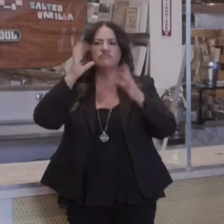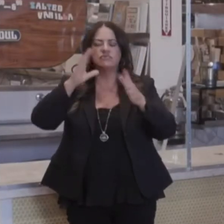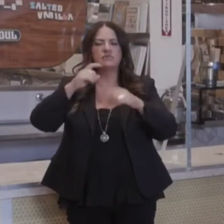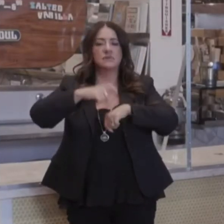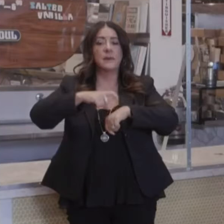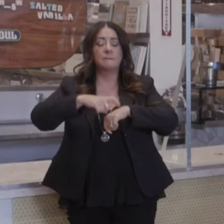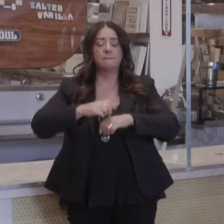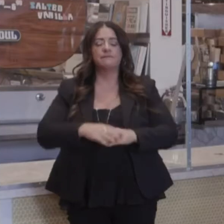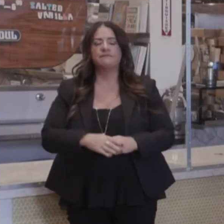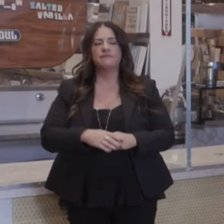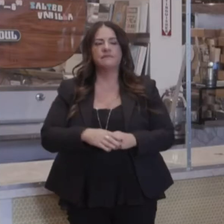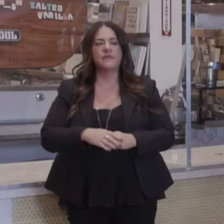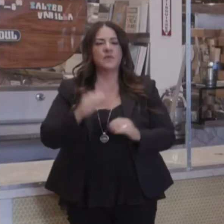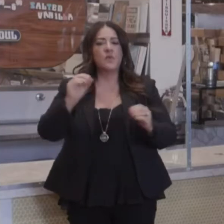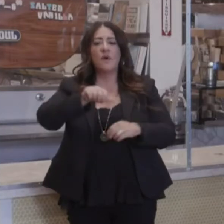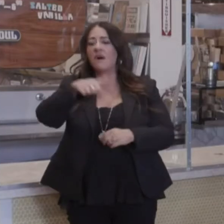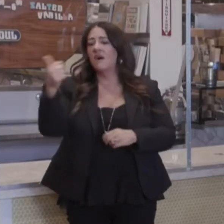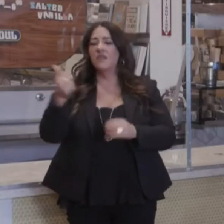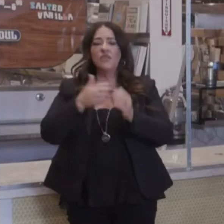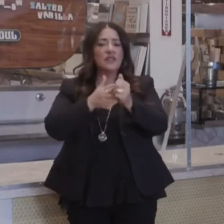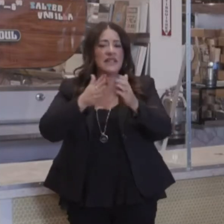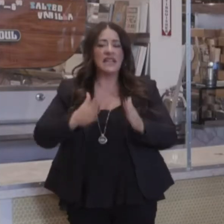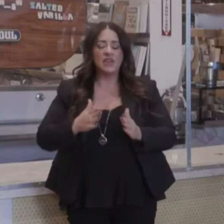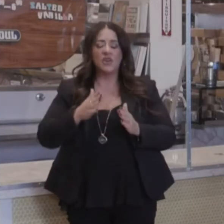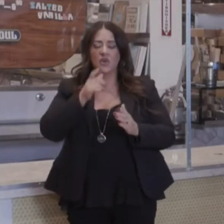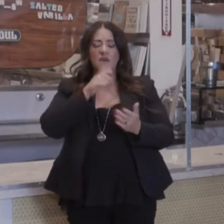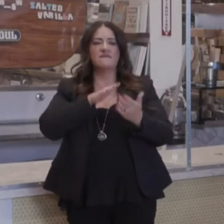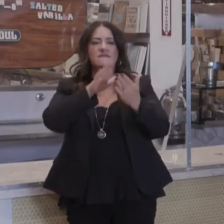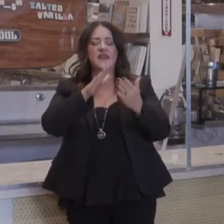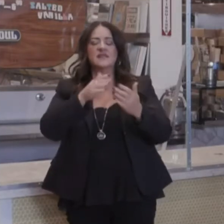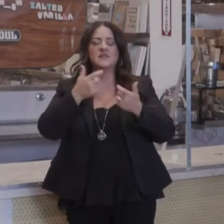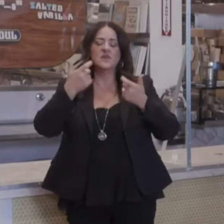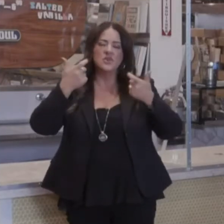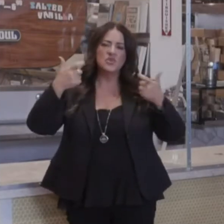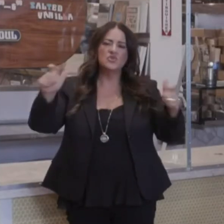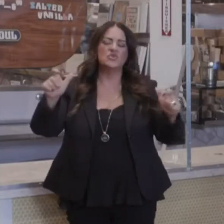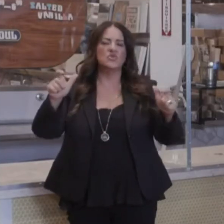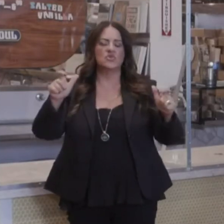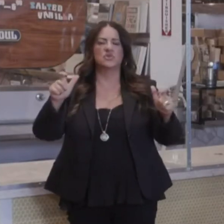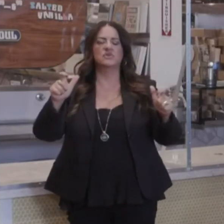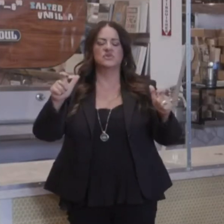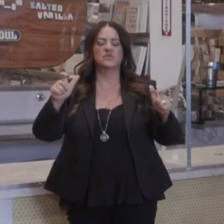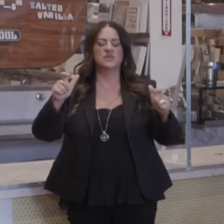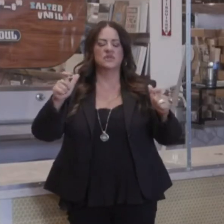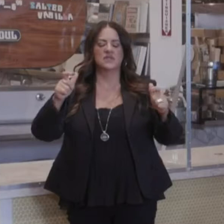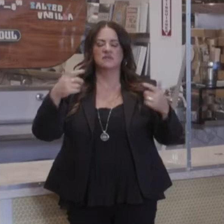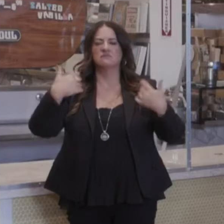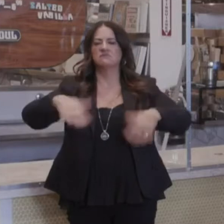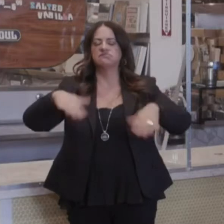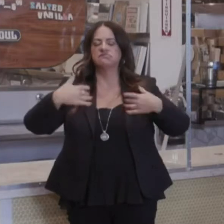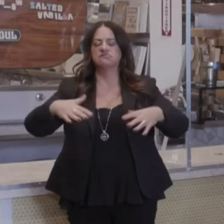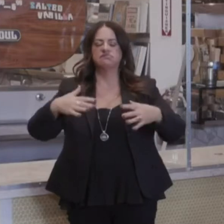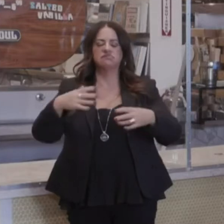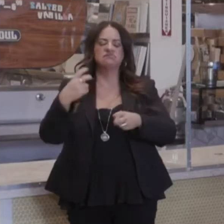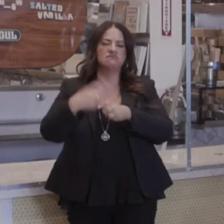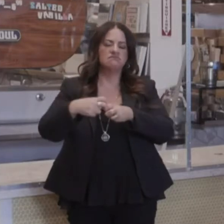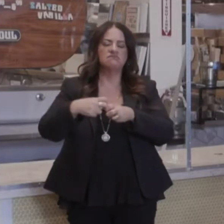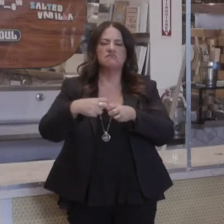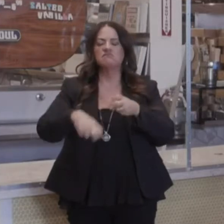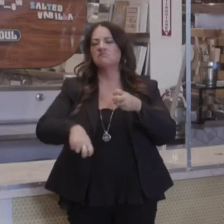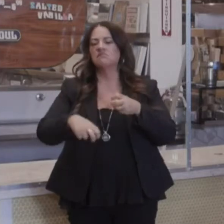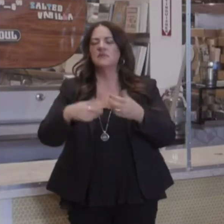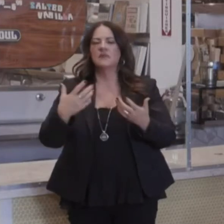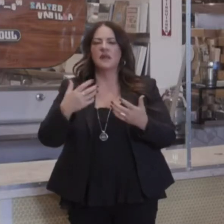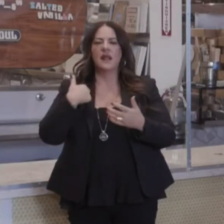any legislative leaders have been faced with more adversity than we have. And I'm thankful that I'm leading the Senate at a time that